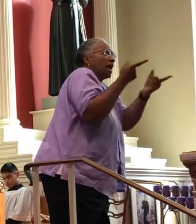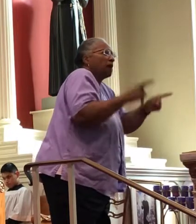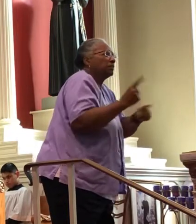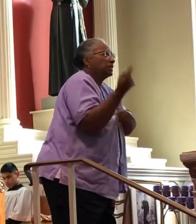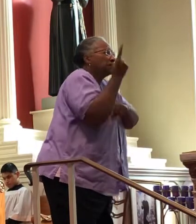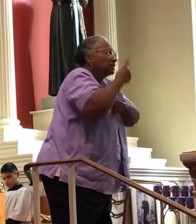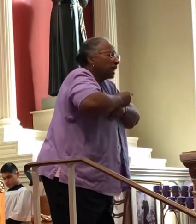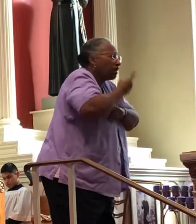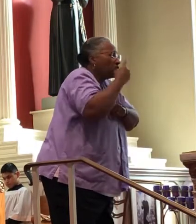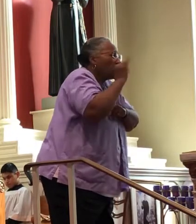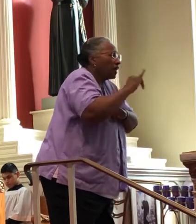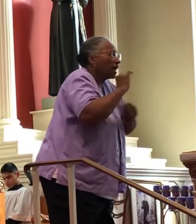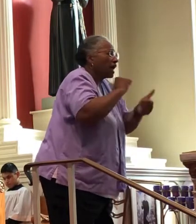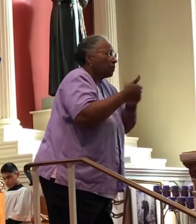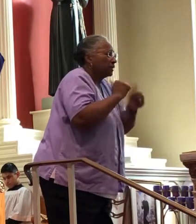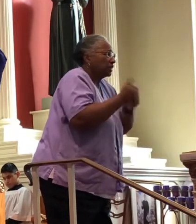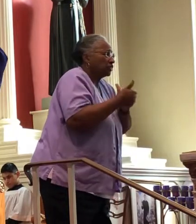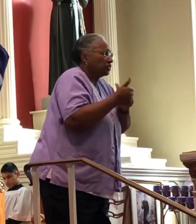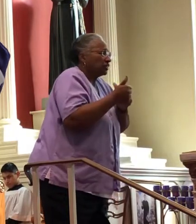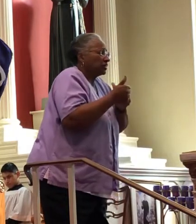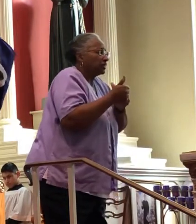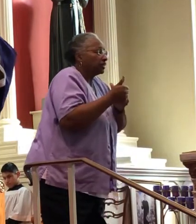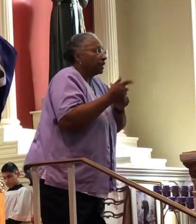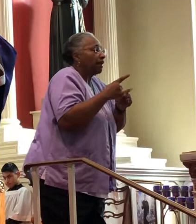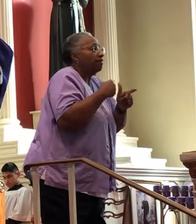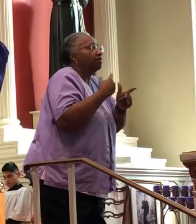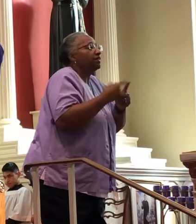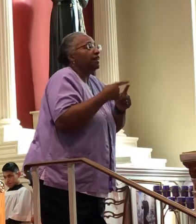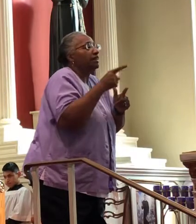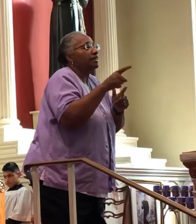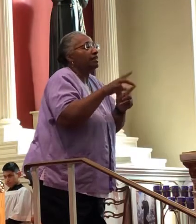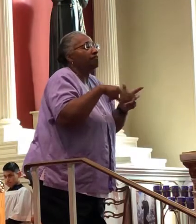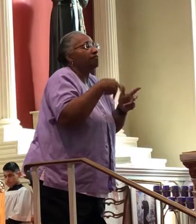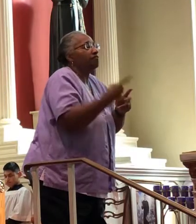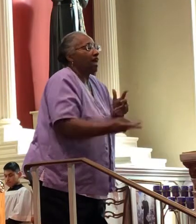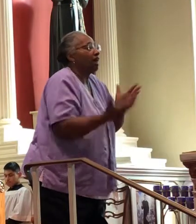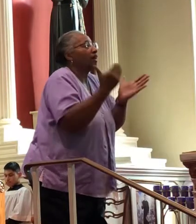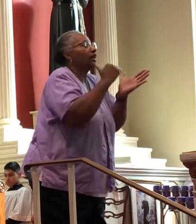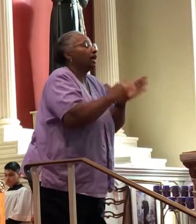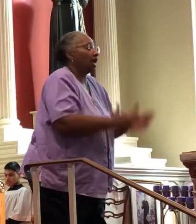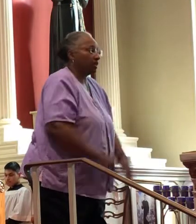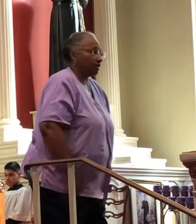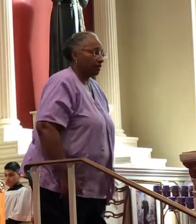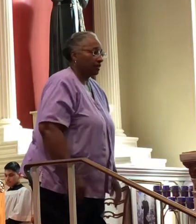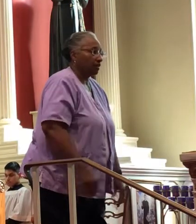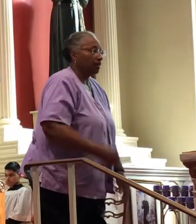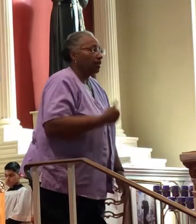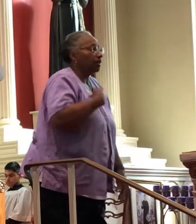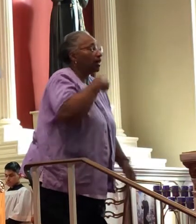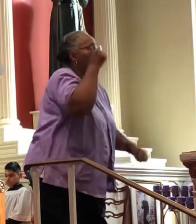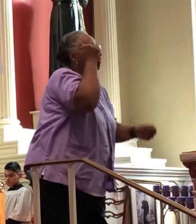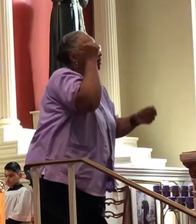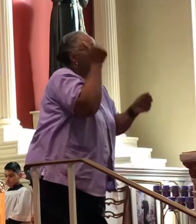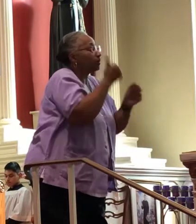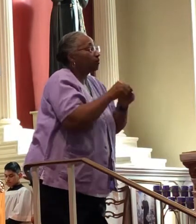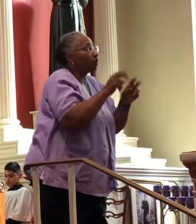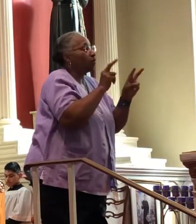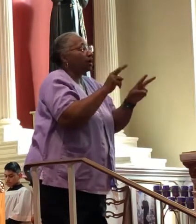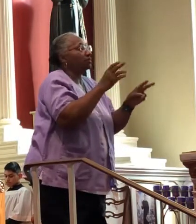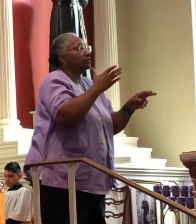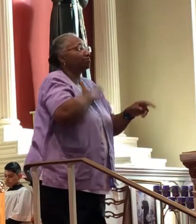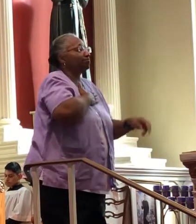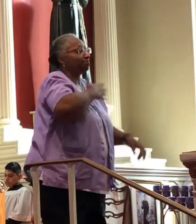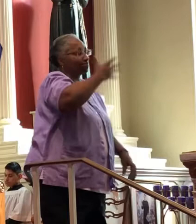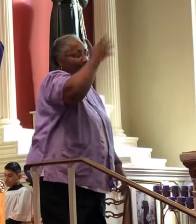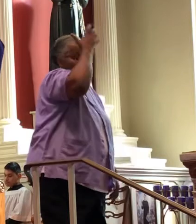win. And he fell again. And I remember watching that on television. Oh my God, he did fall again. So he was not going to win